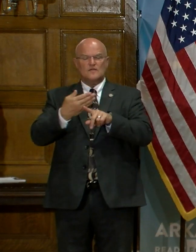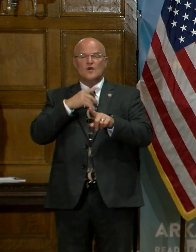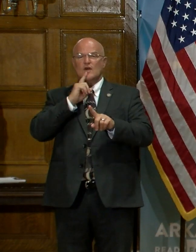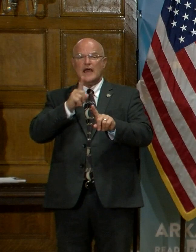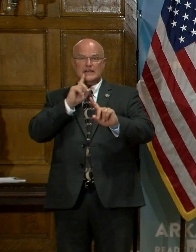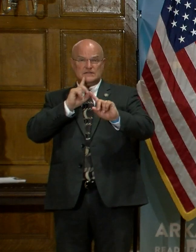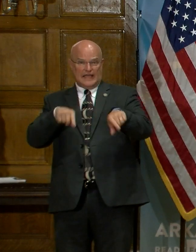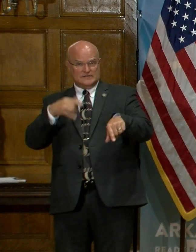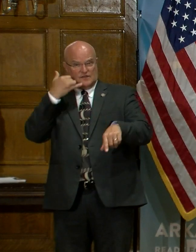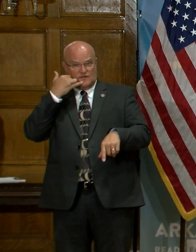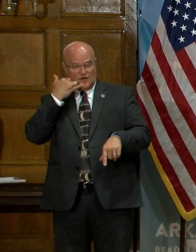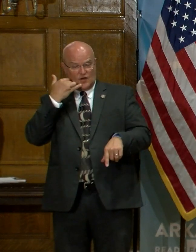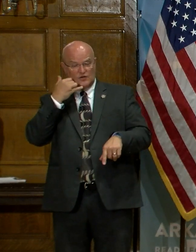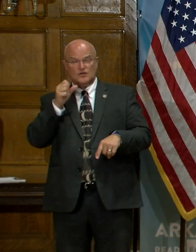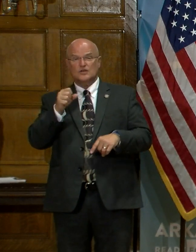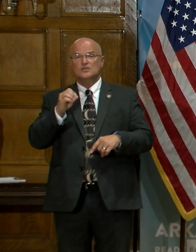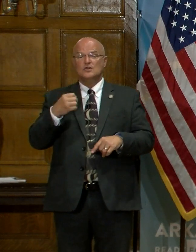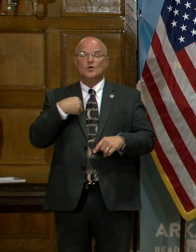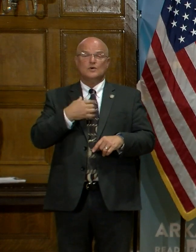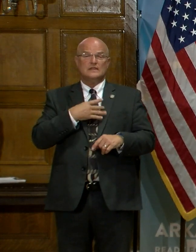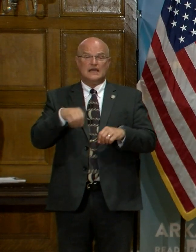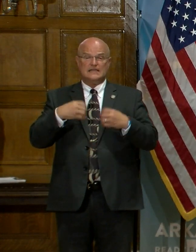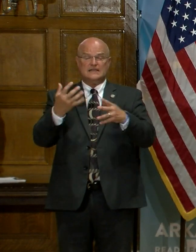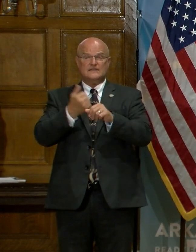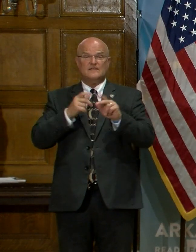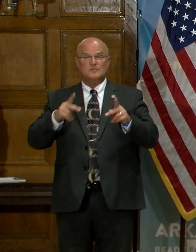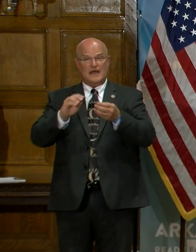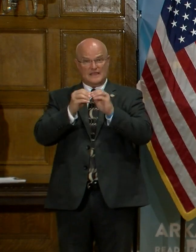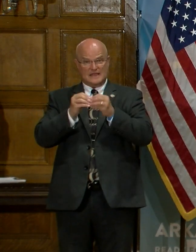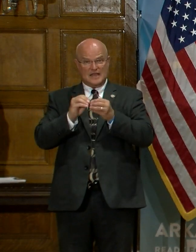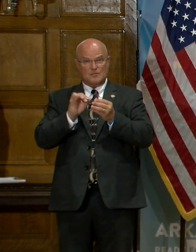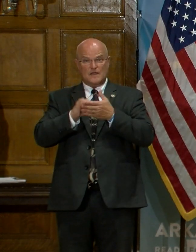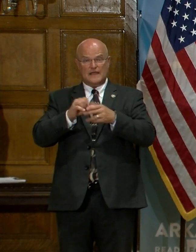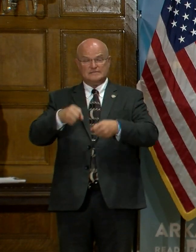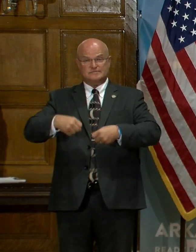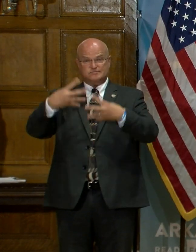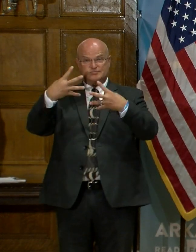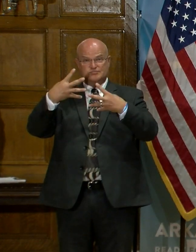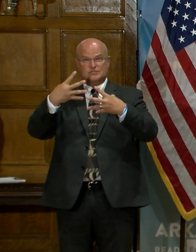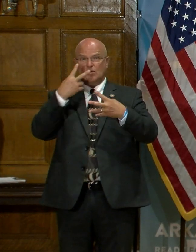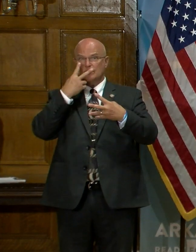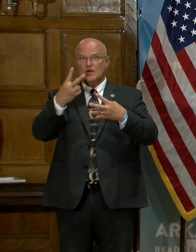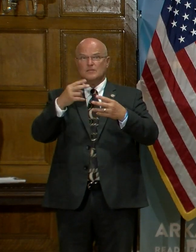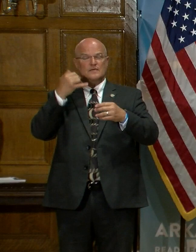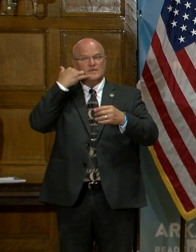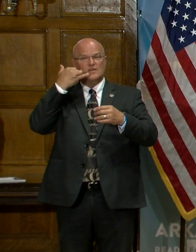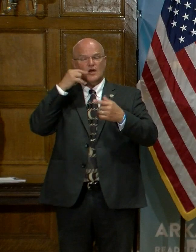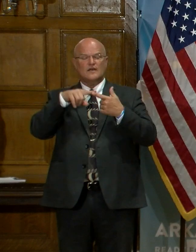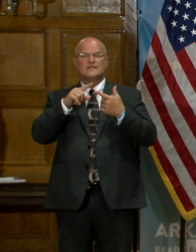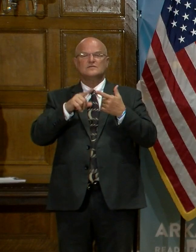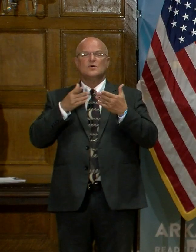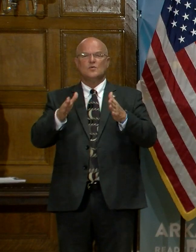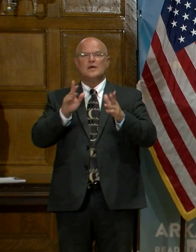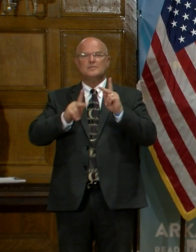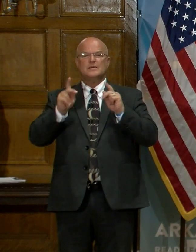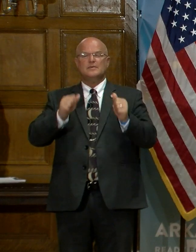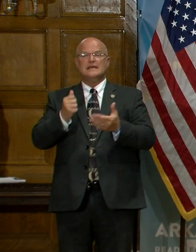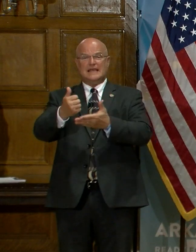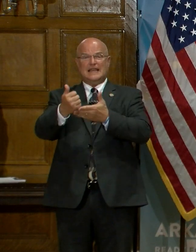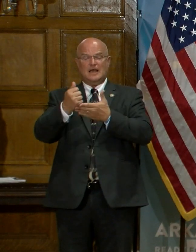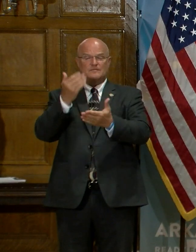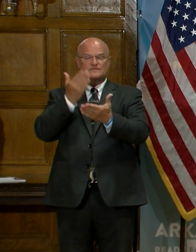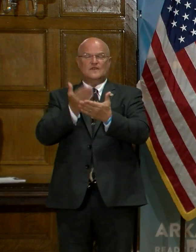phone is actually answered. And so I'd like to give everybody the number that's being used to make these calls. This will be a way that people can